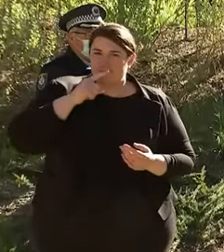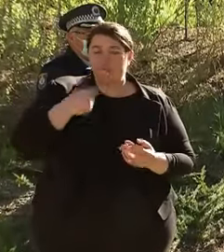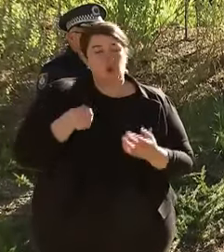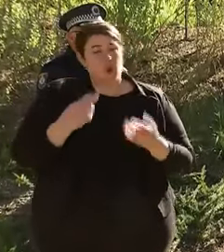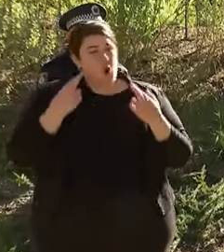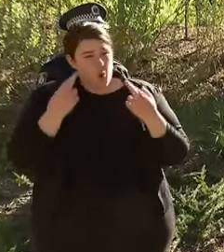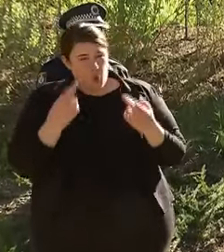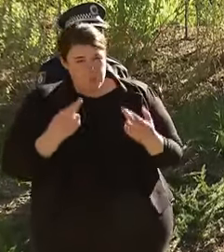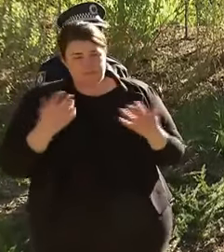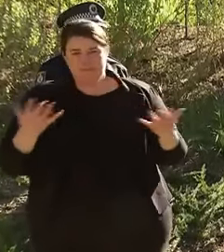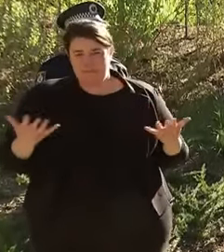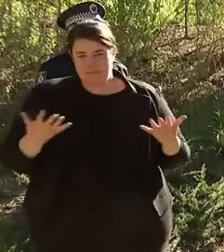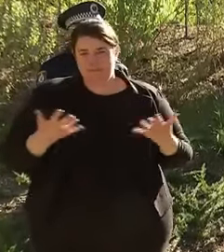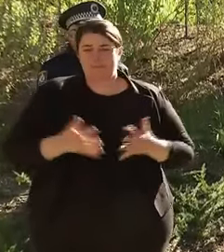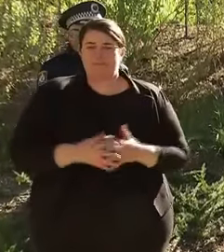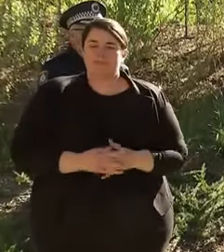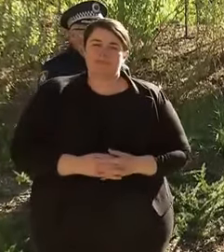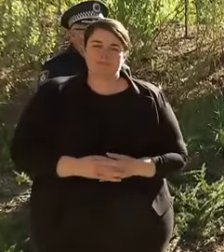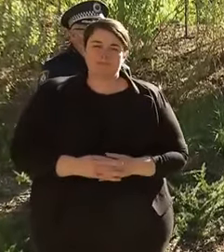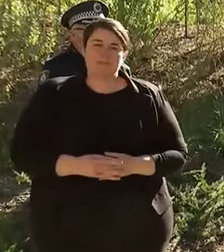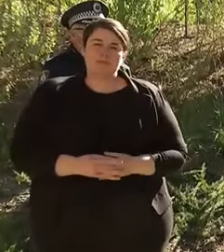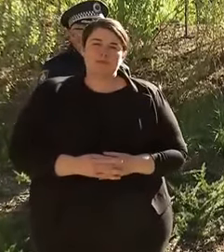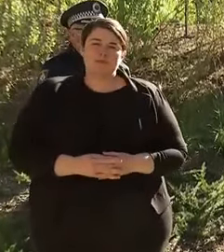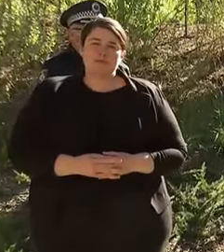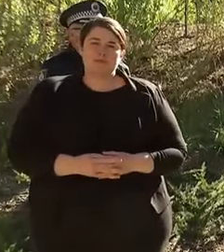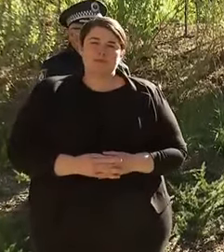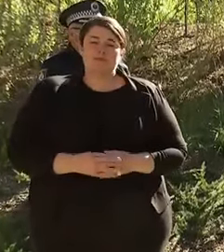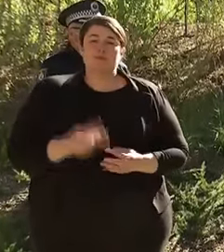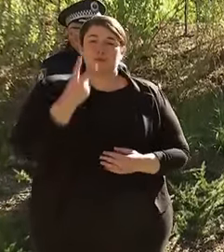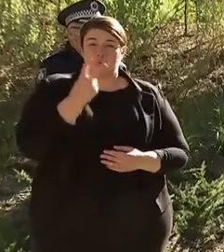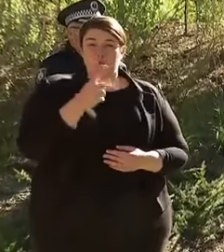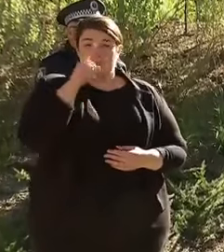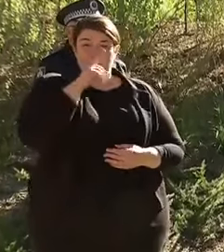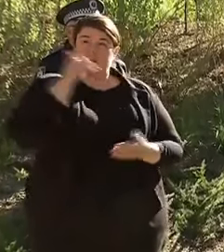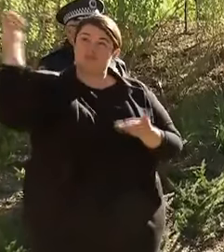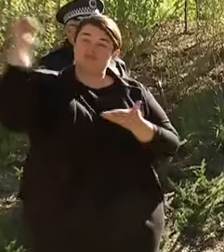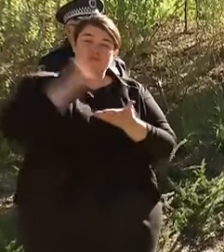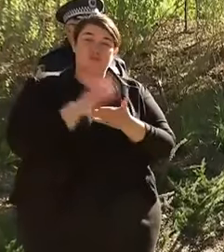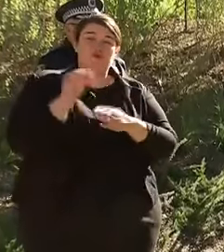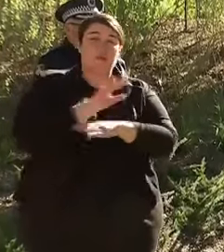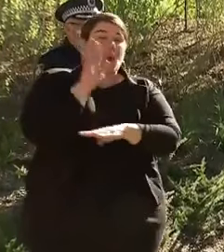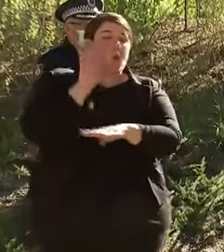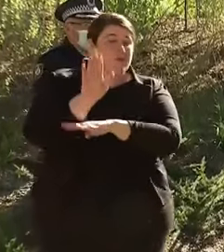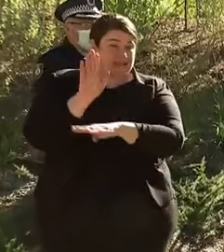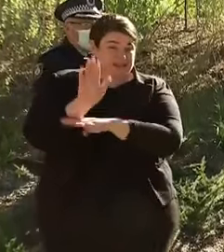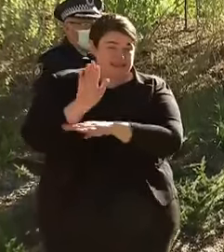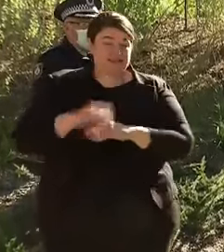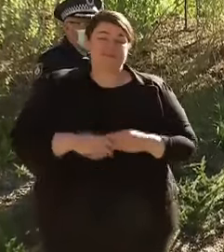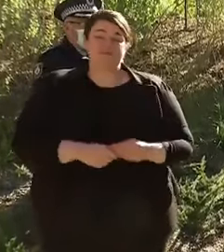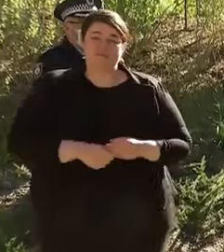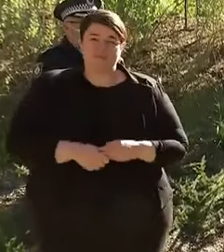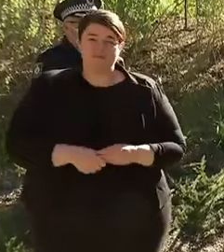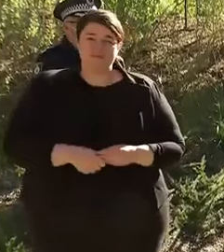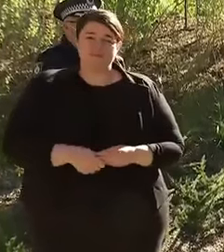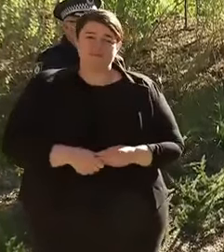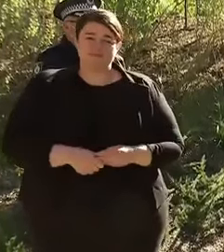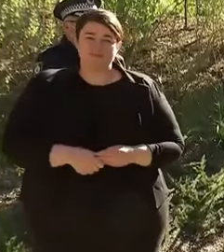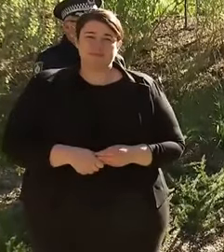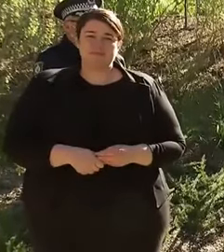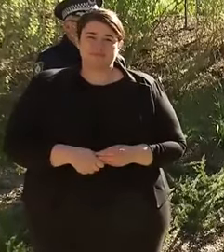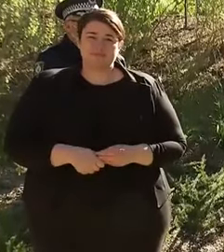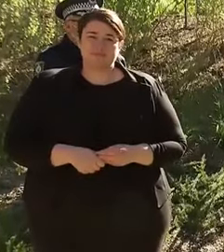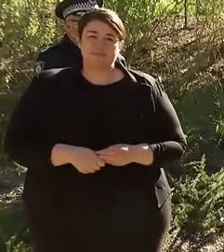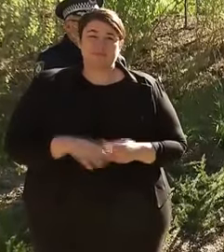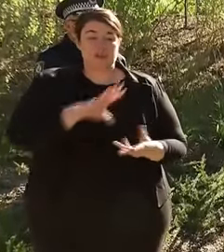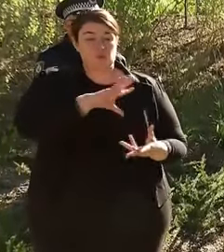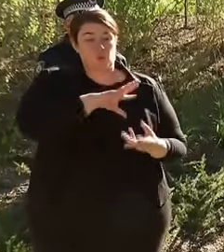community potentially exposed. 2 cases were overseas acquired in the 24 hours to 8 p.m. last night,